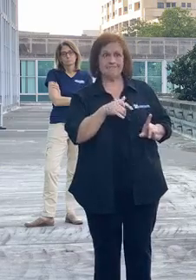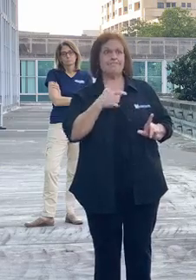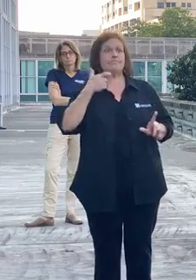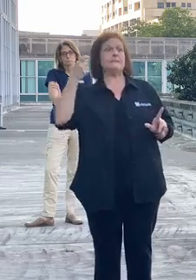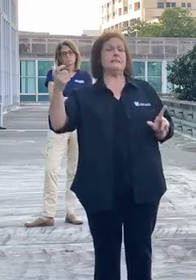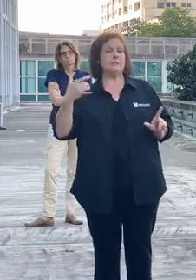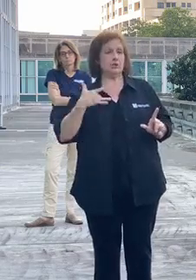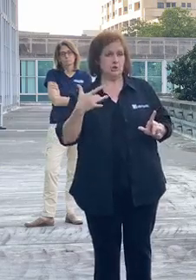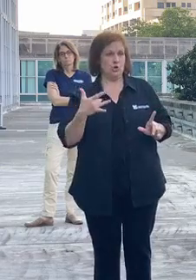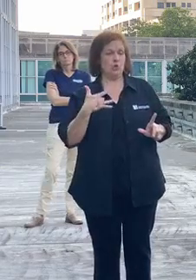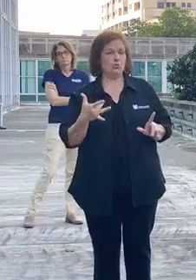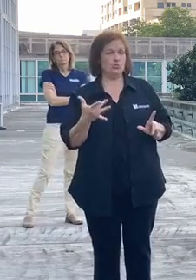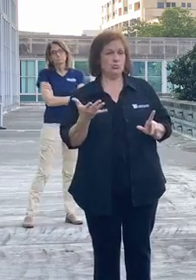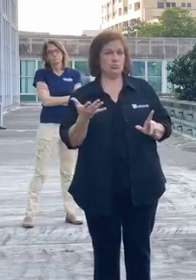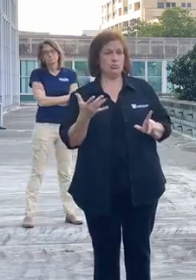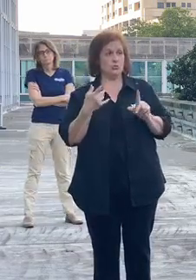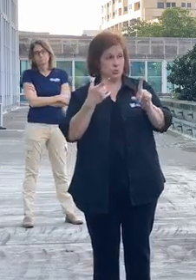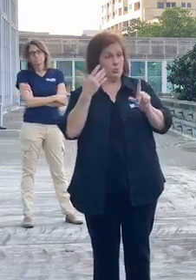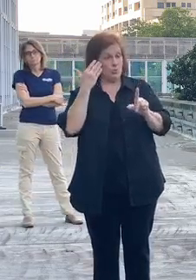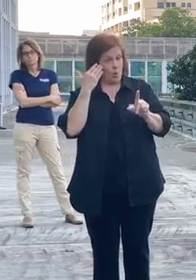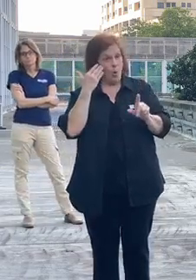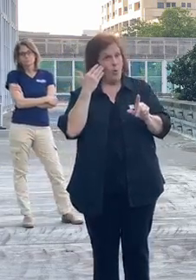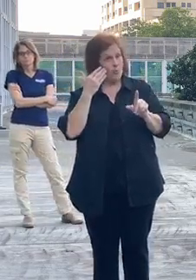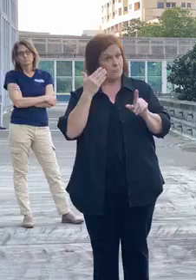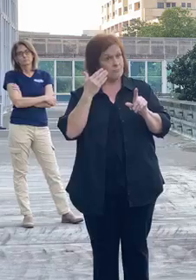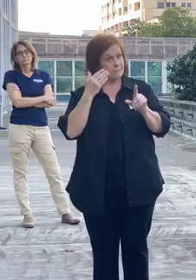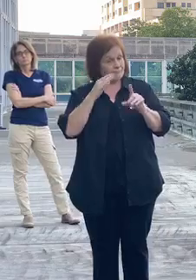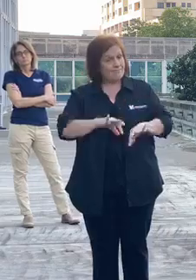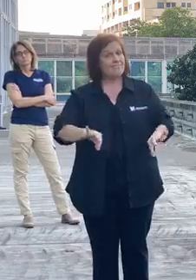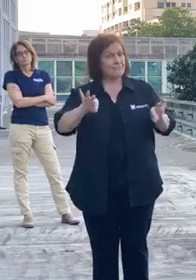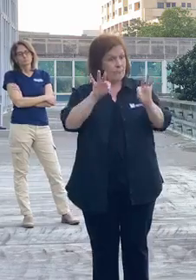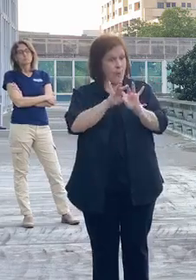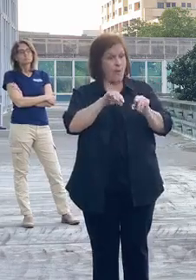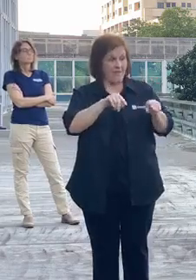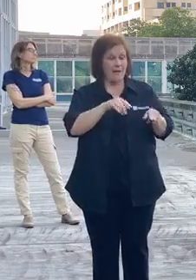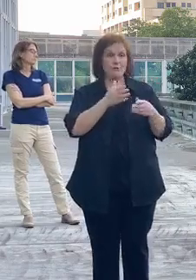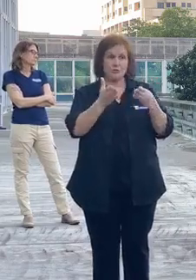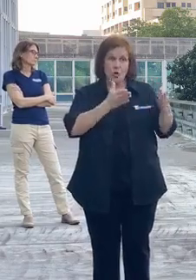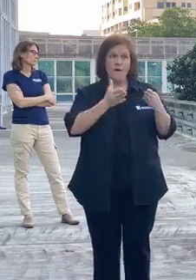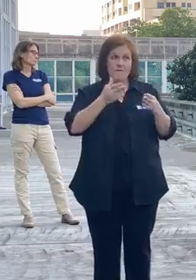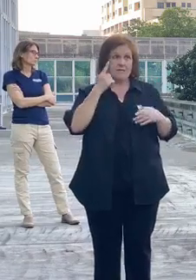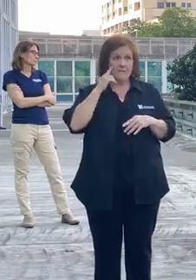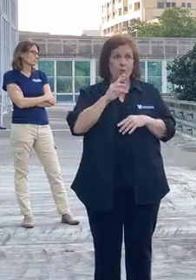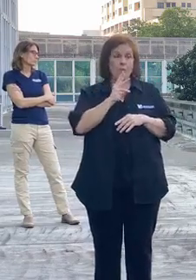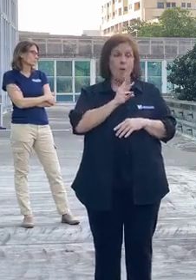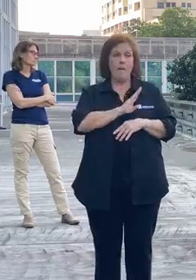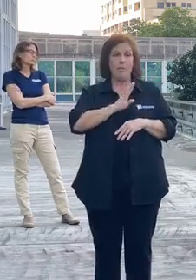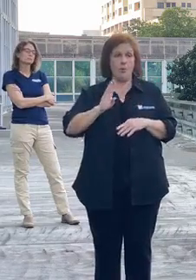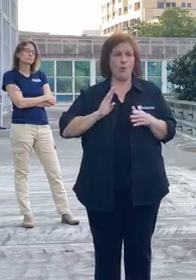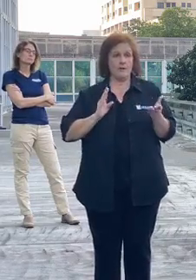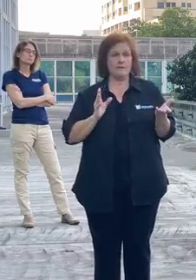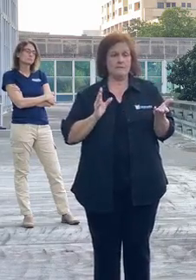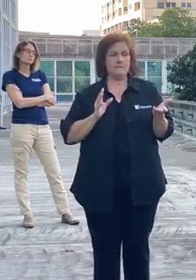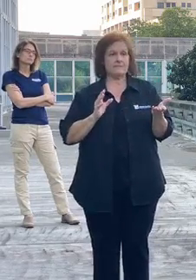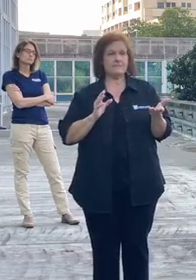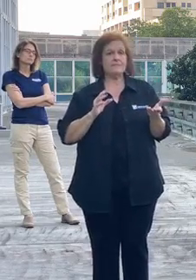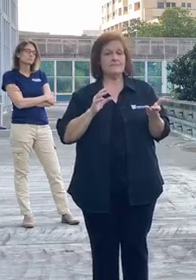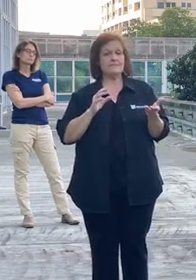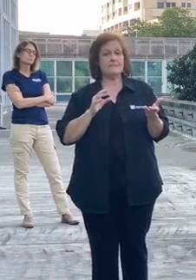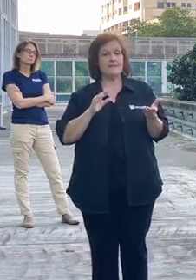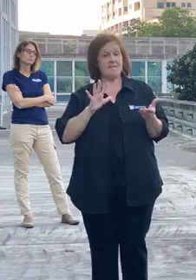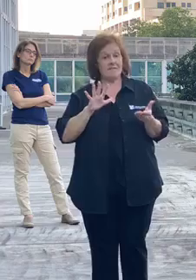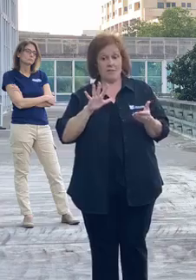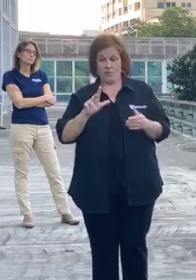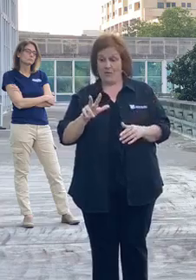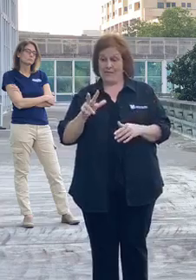concern. And you know how critical the services are as it relates to the Sewage and Water Board. And in